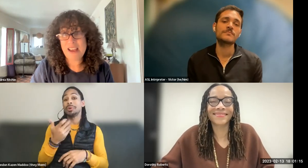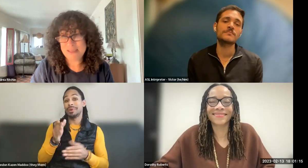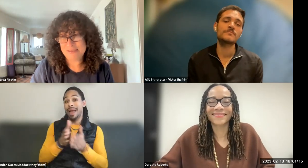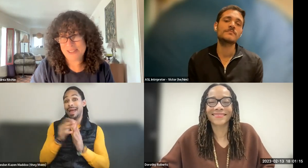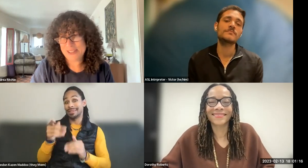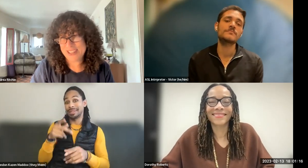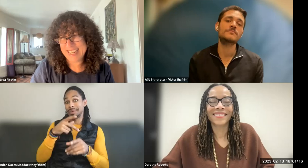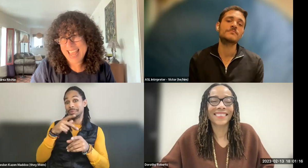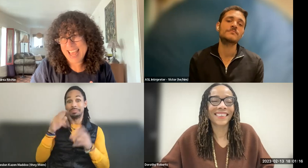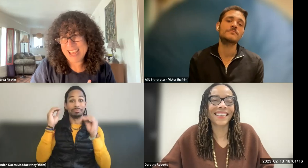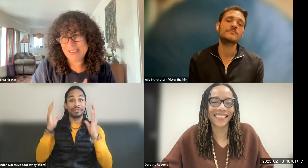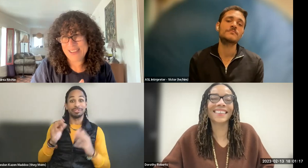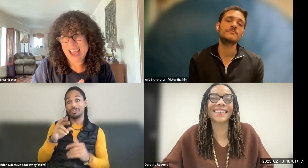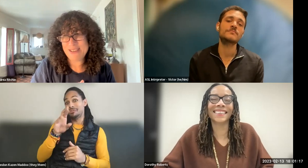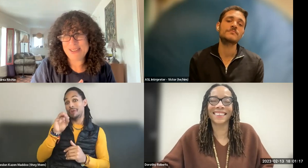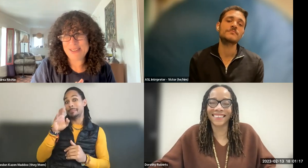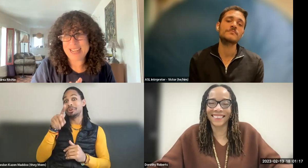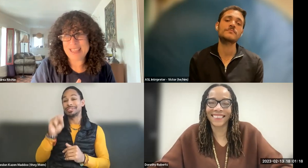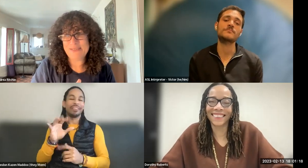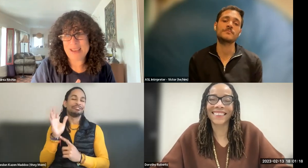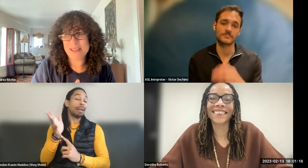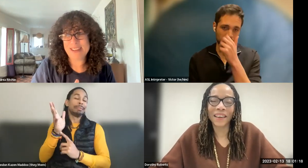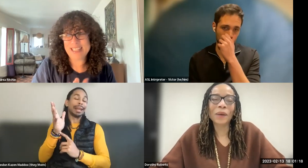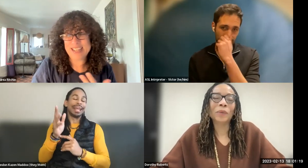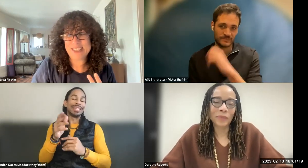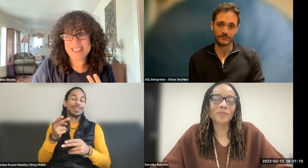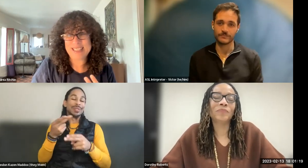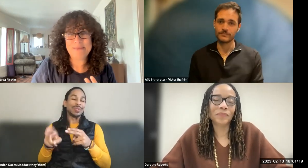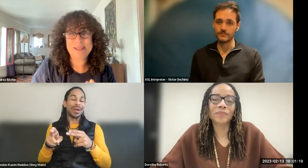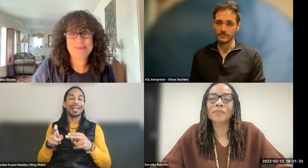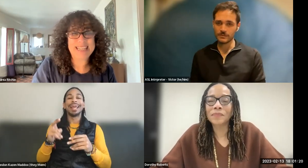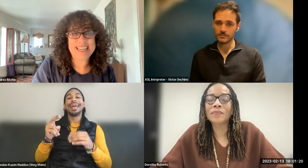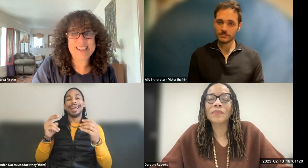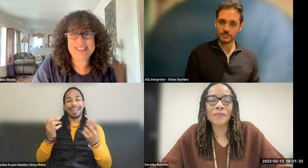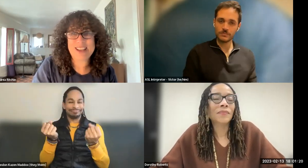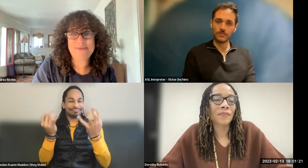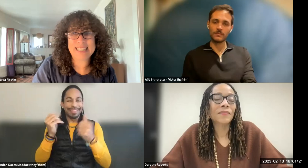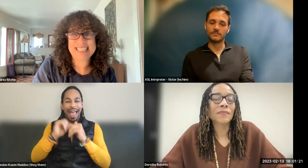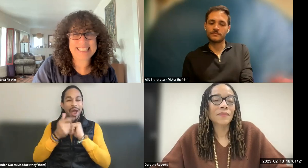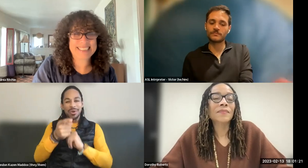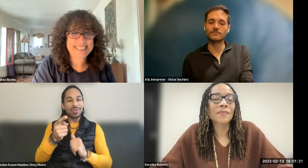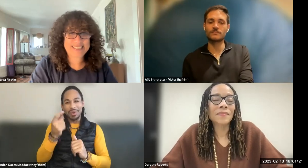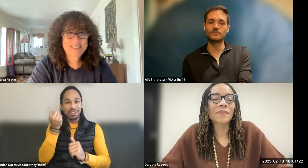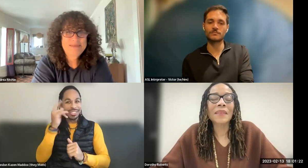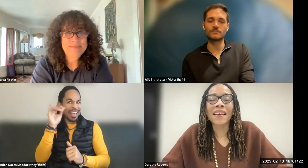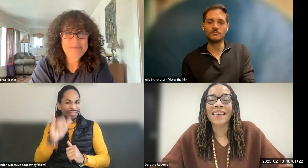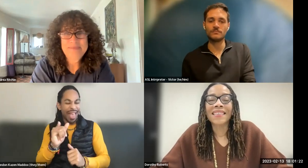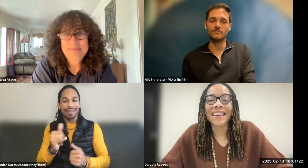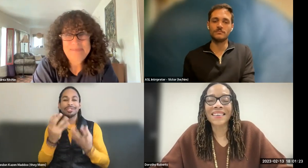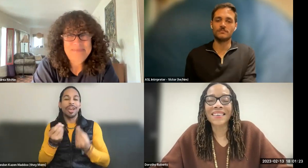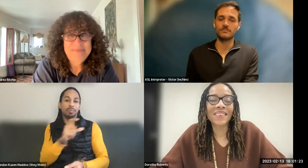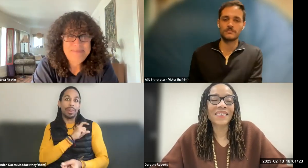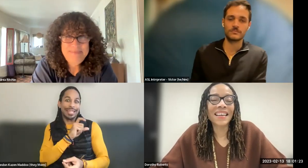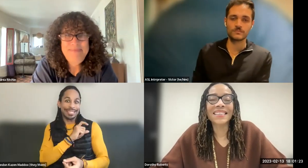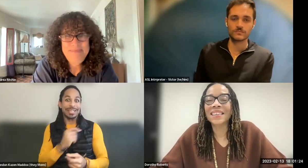the 5-minute version of how you understand the family regulation system to be engaged in soft policing.